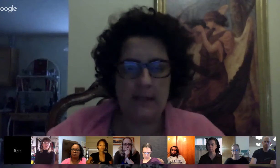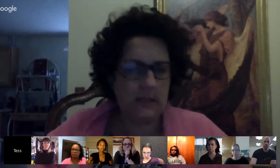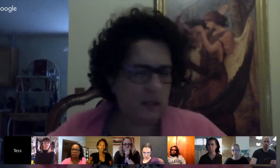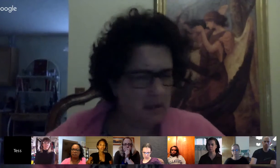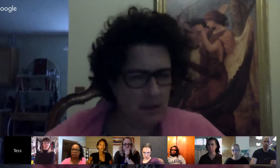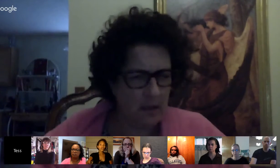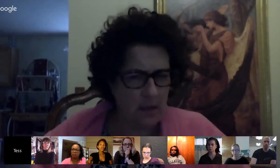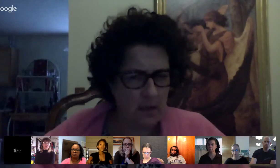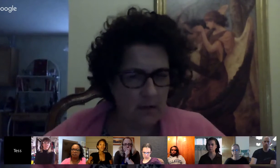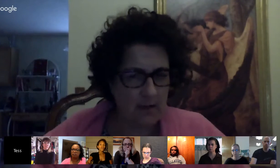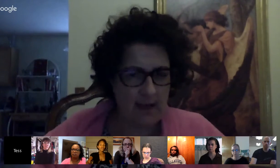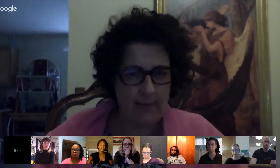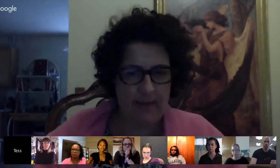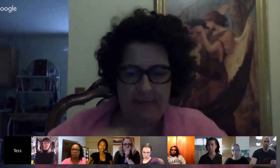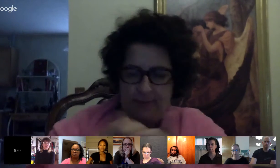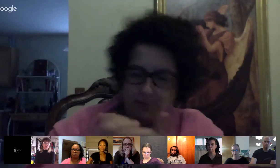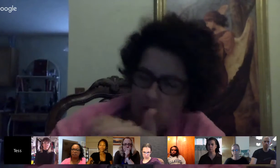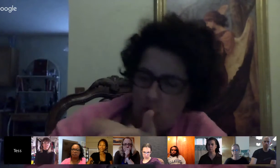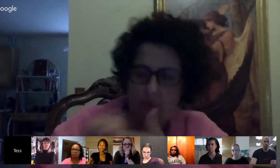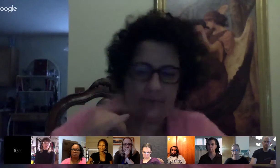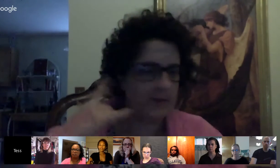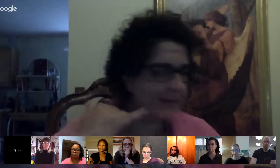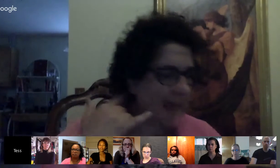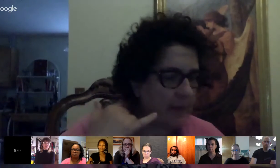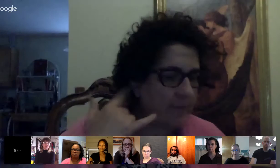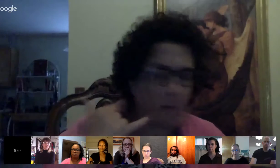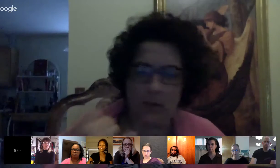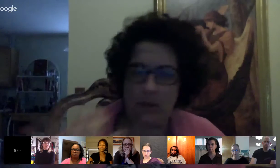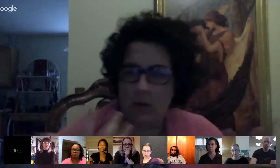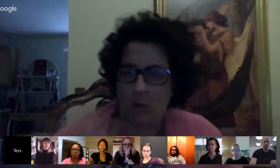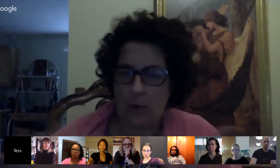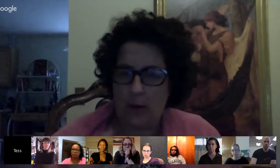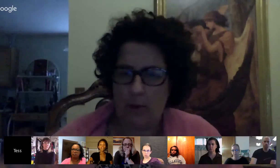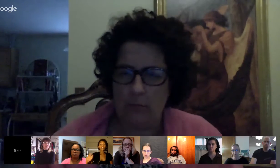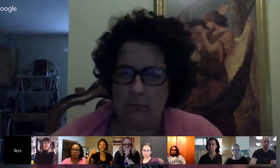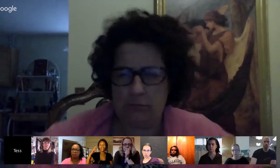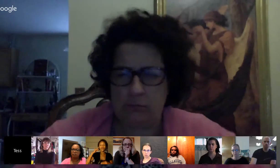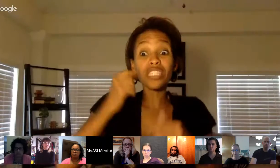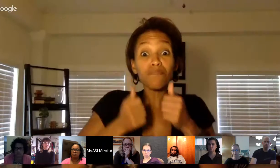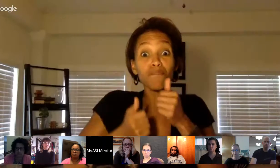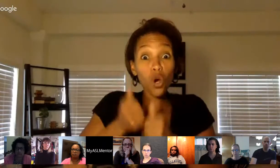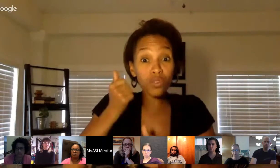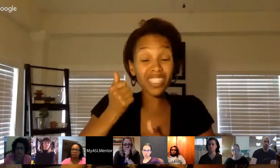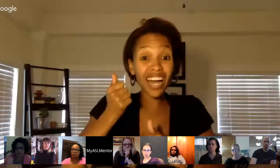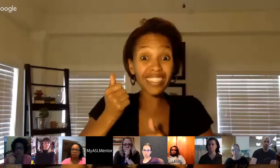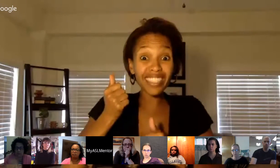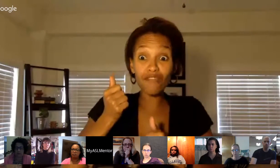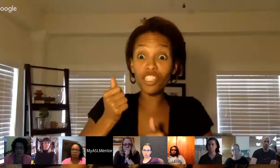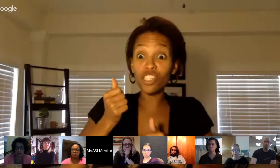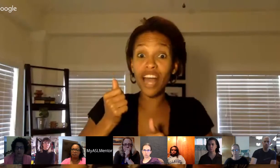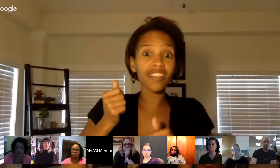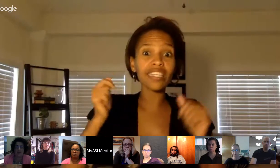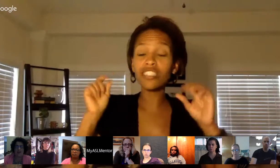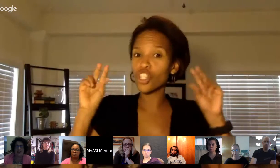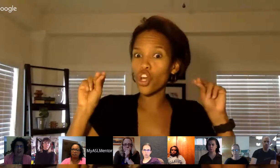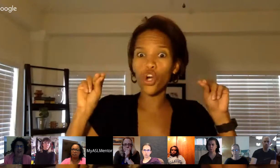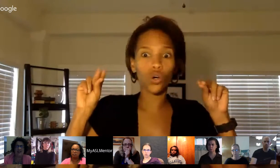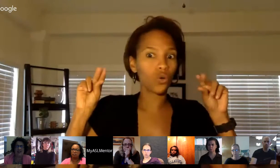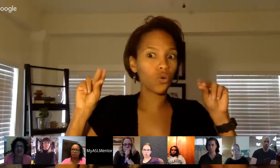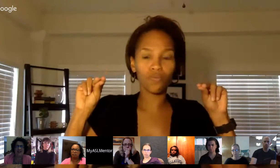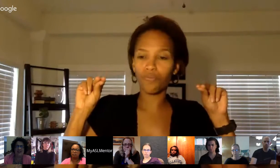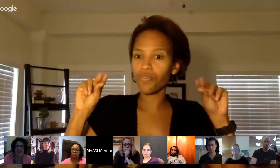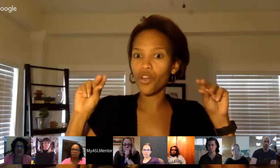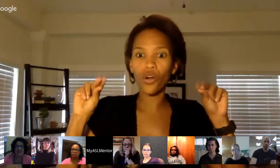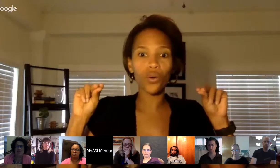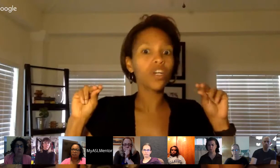signs? Like people from New York versus California, or what? Do I notice most signs have regionality?